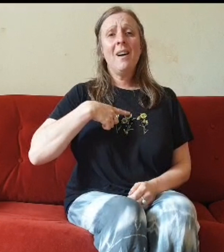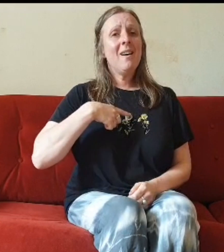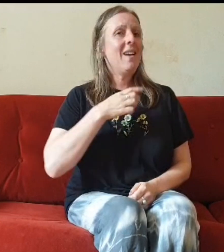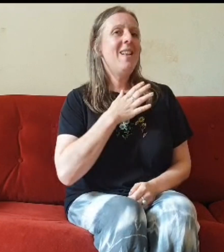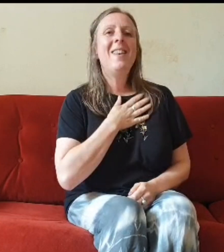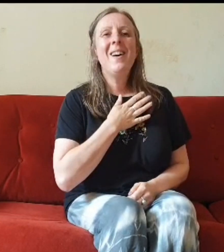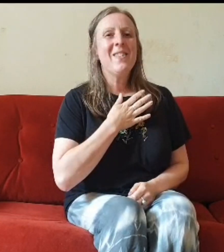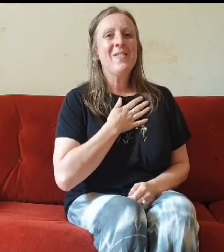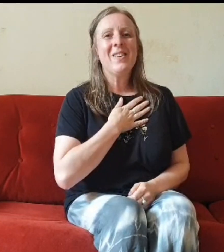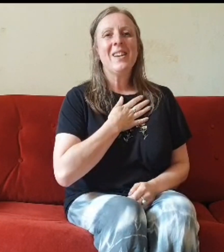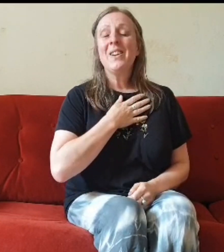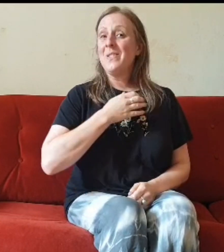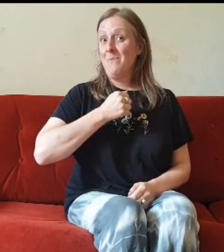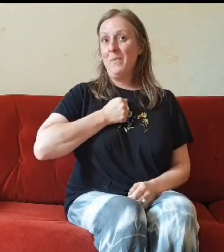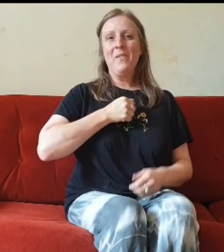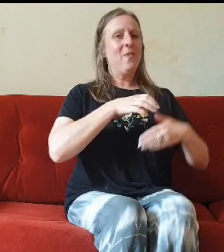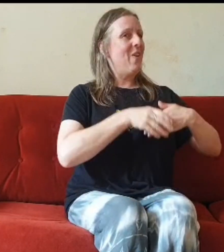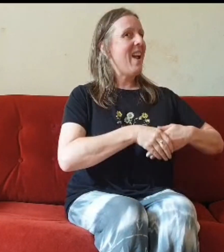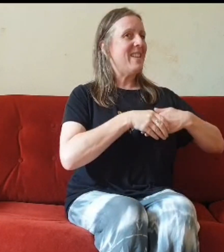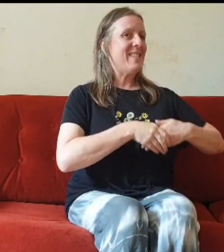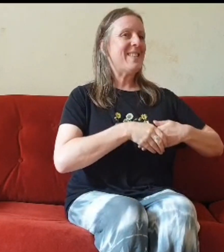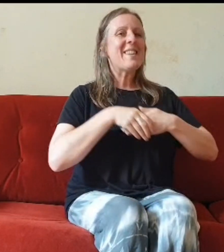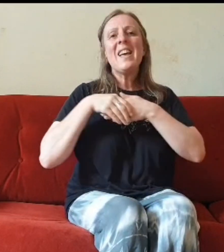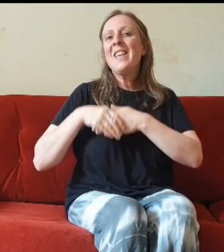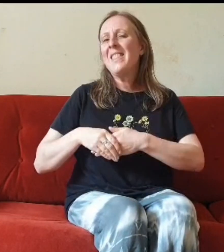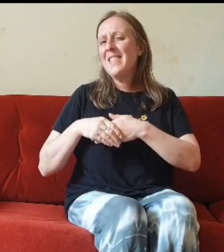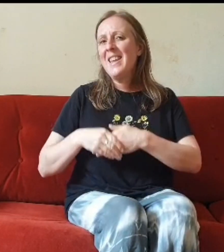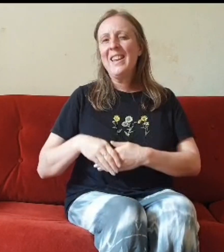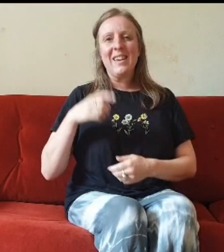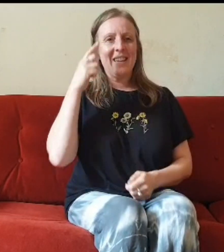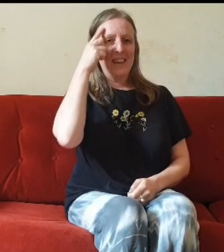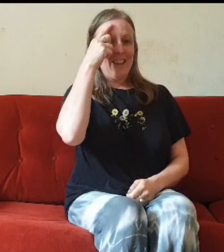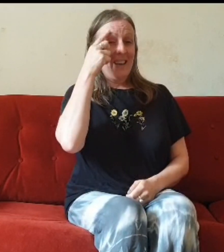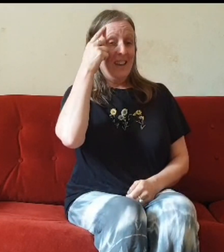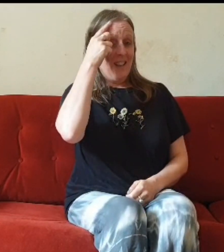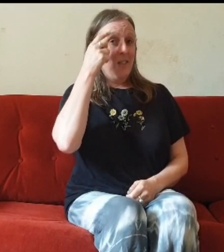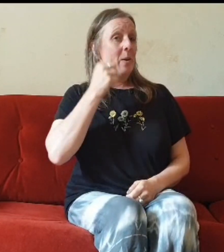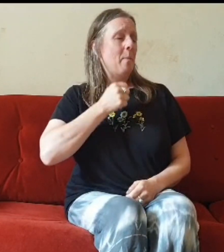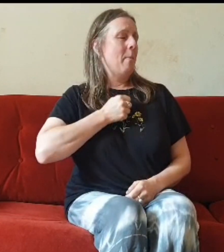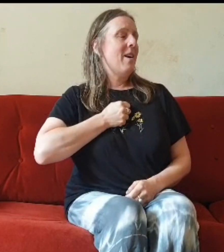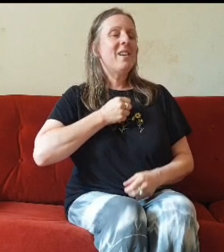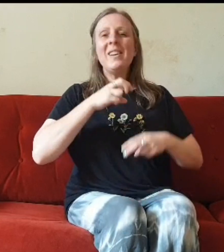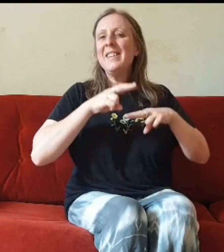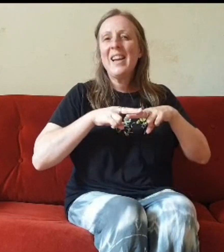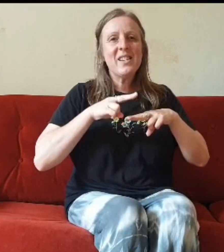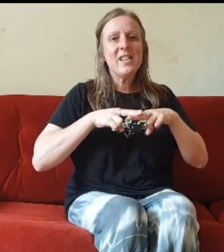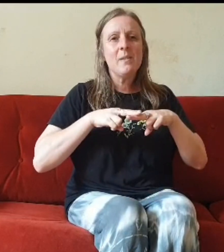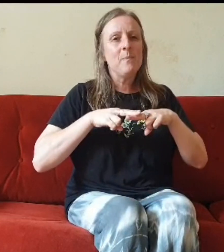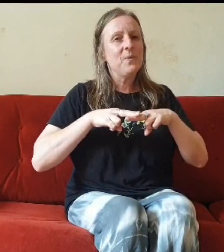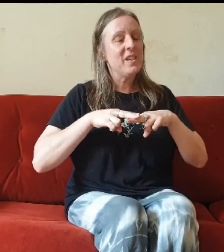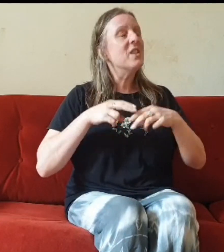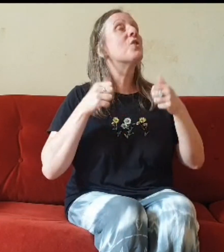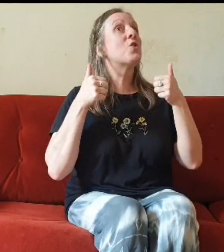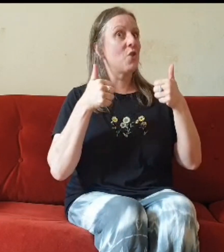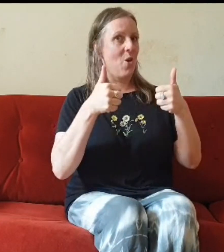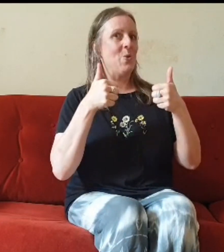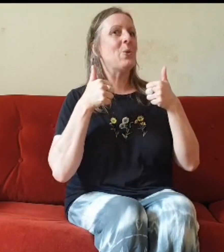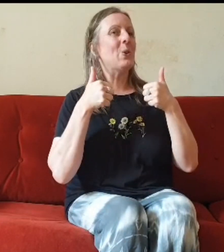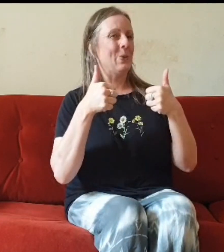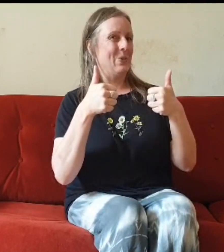I love that my friends think that my daddy is so cool.